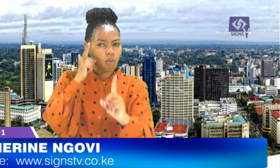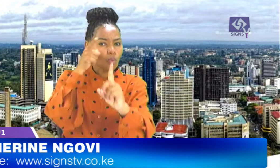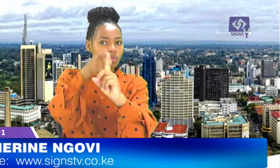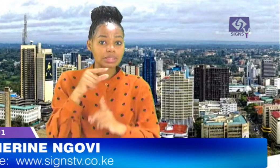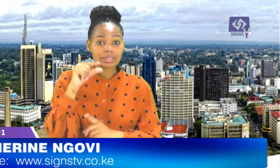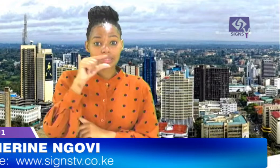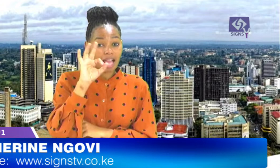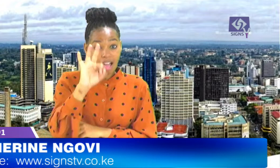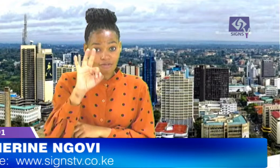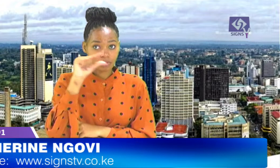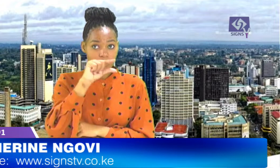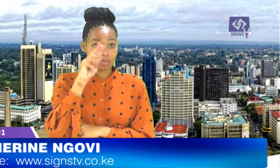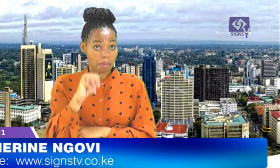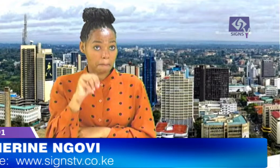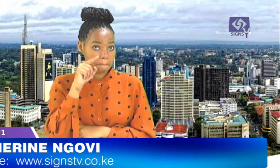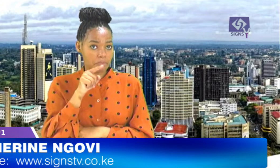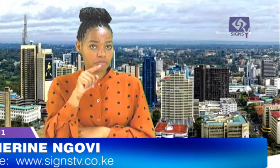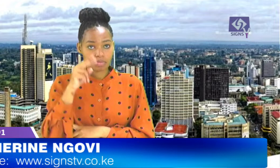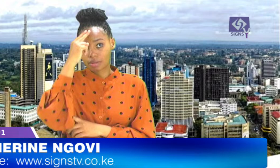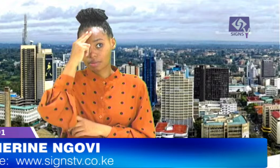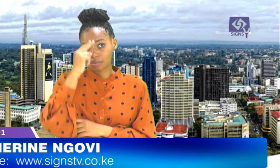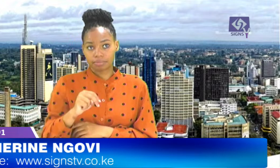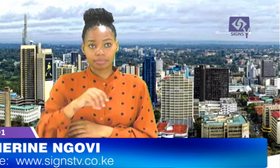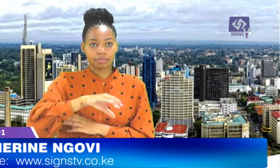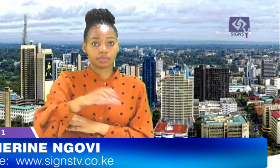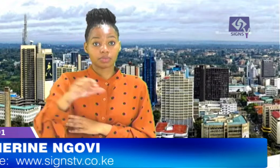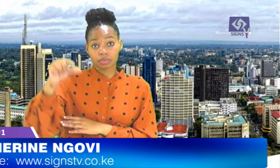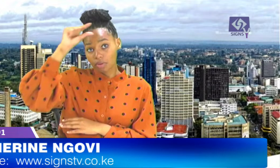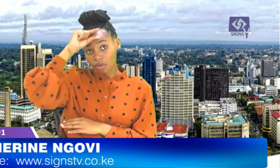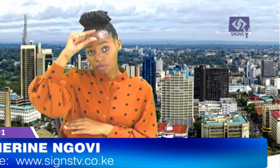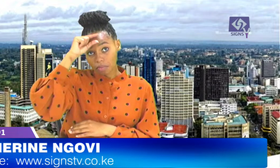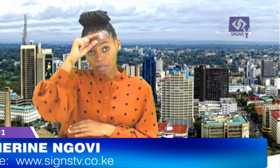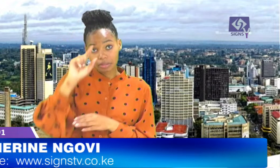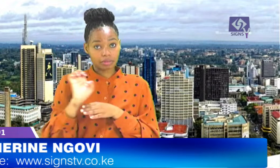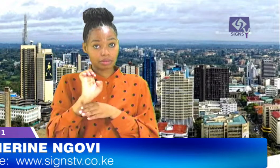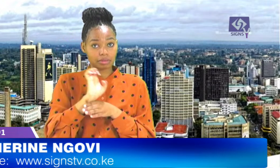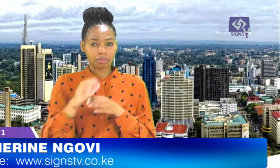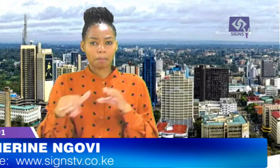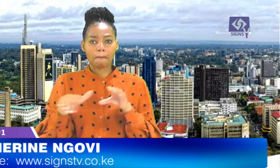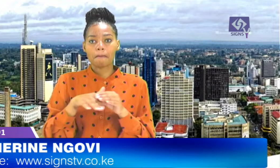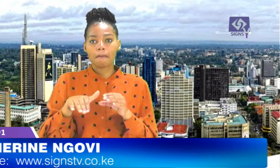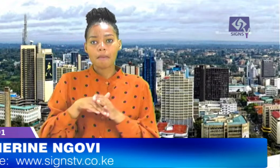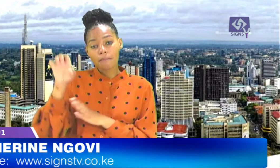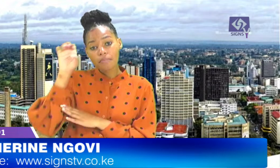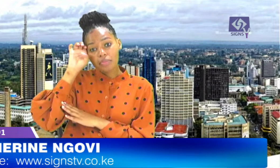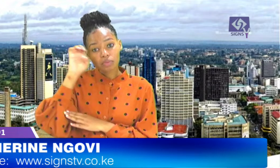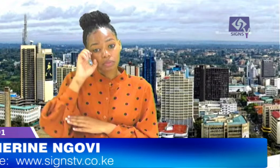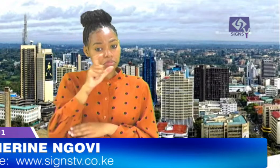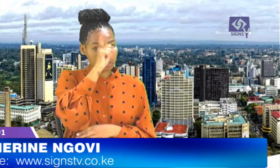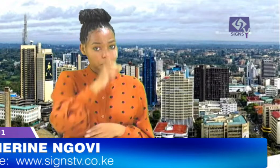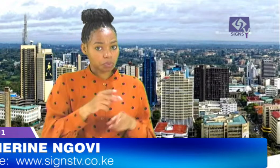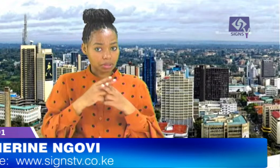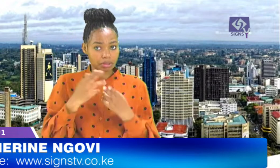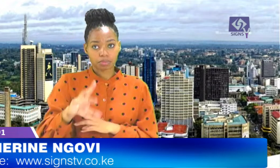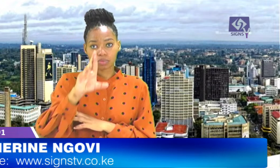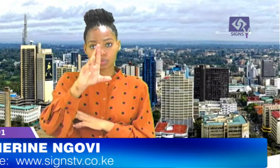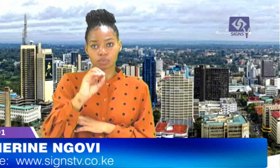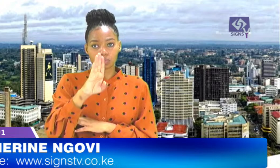Speaking during the International Day of Zero Tolerance towards FGM, Narok County Government Executive